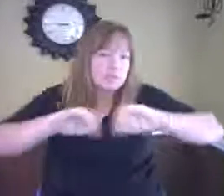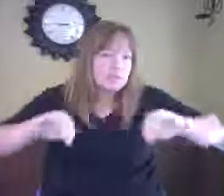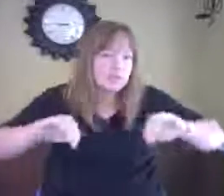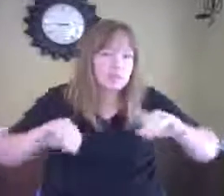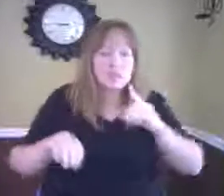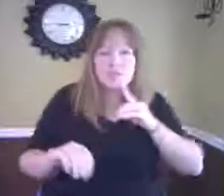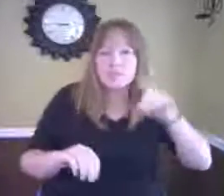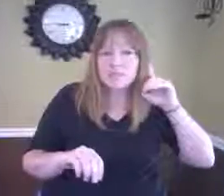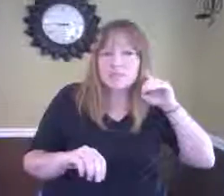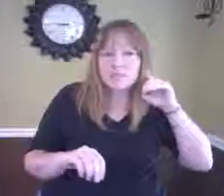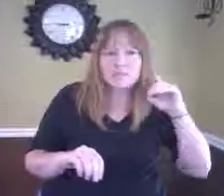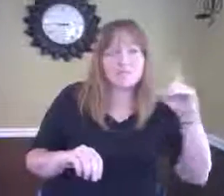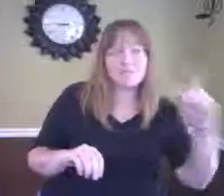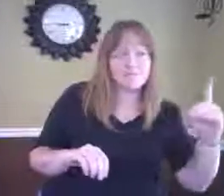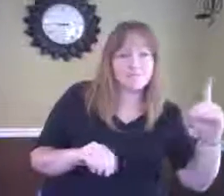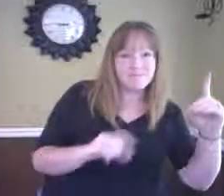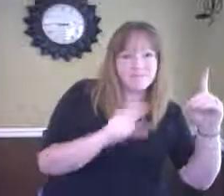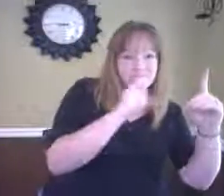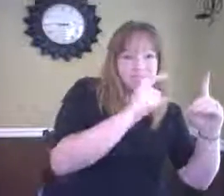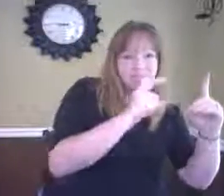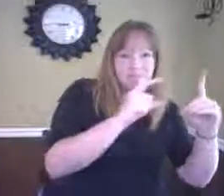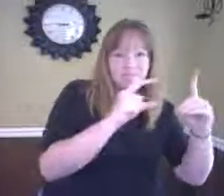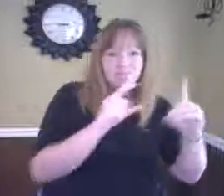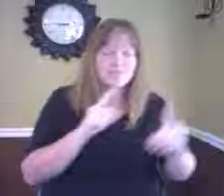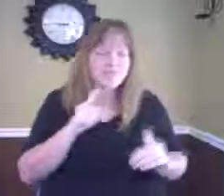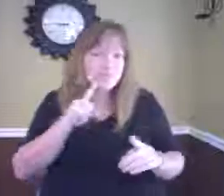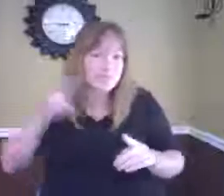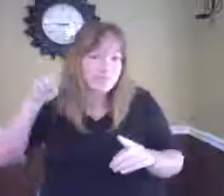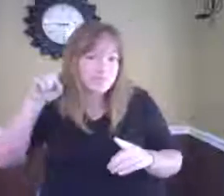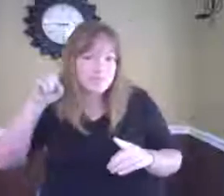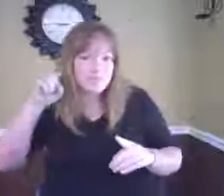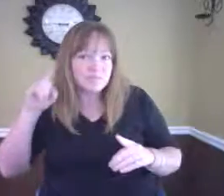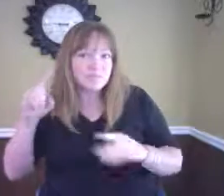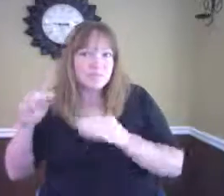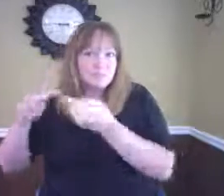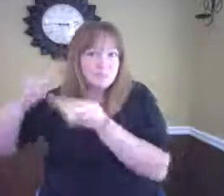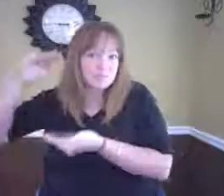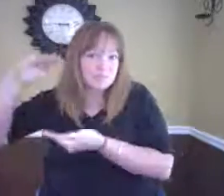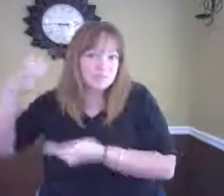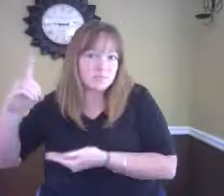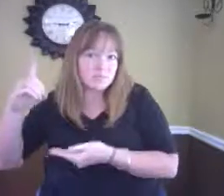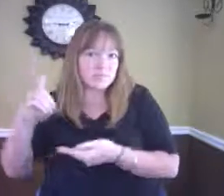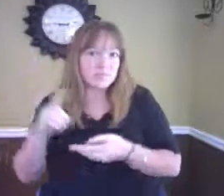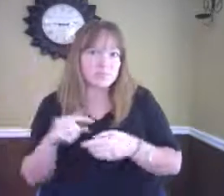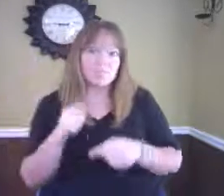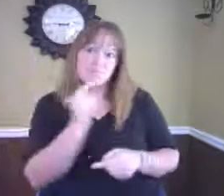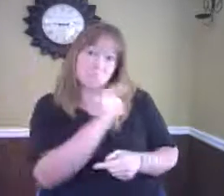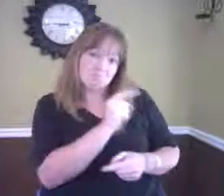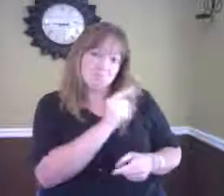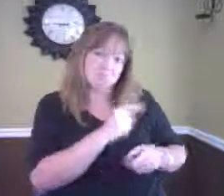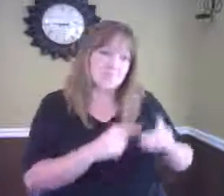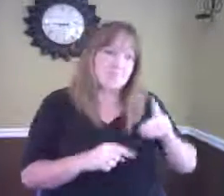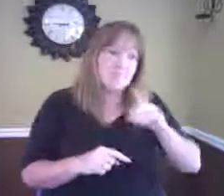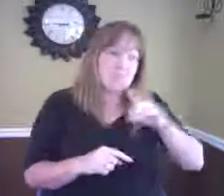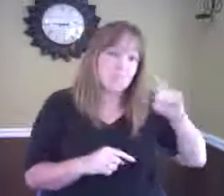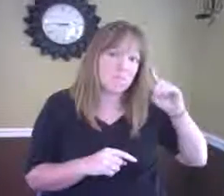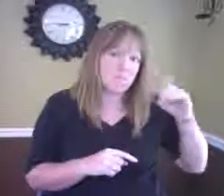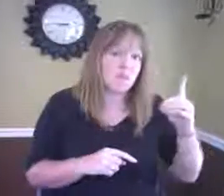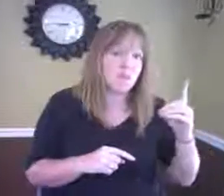lowercase d and the word deaf with an uppercase d. So lowercase d, deaf, refers really to the condition of not